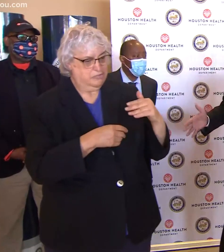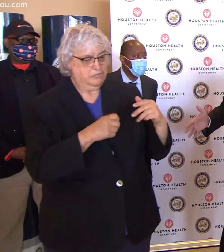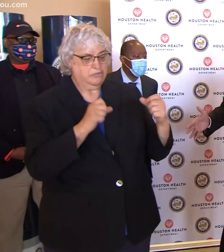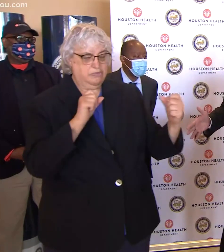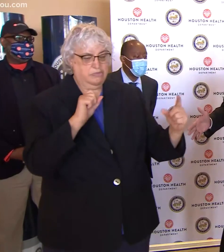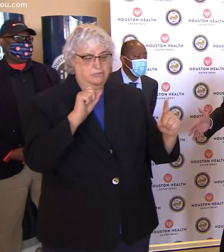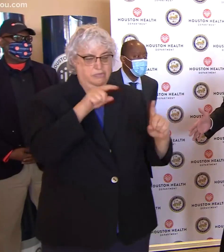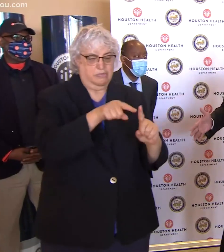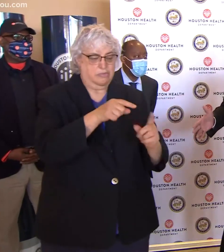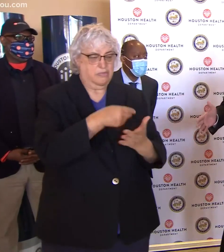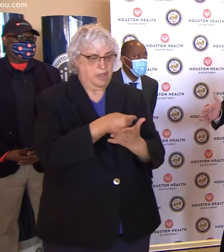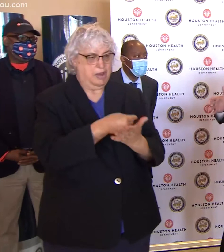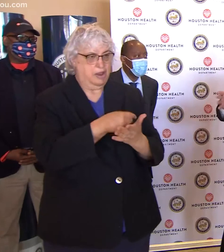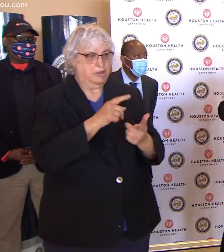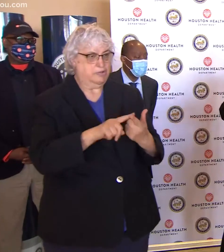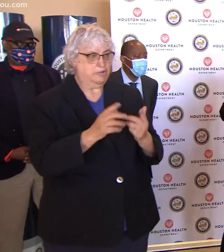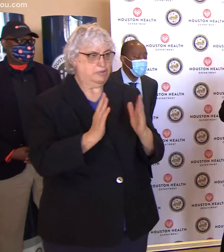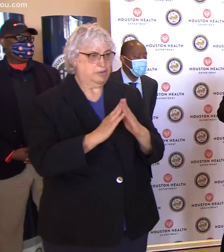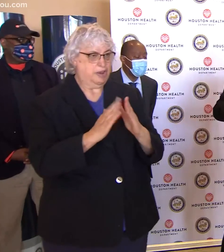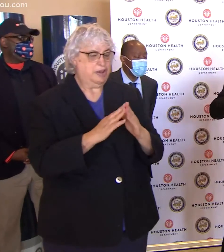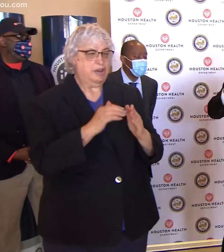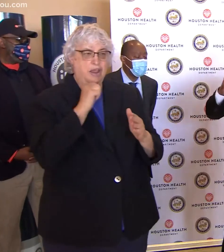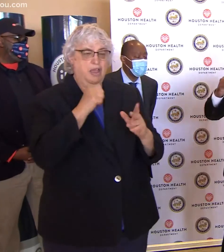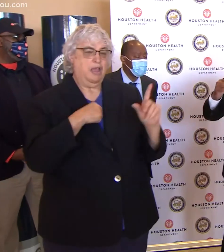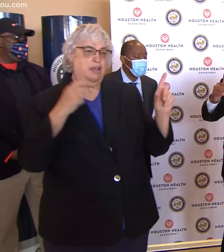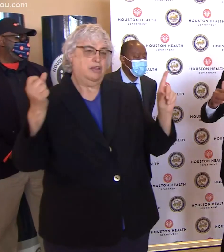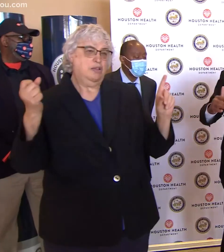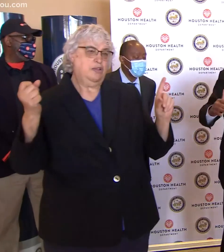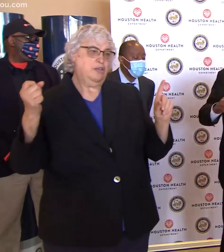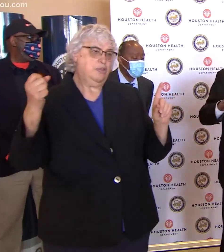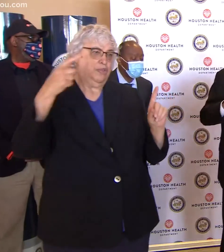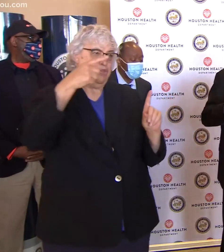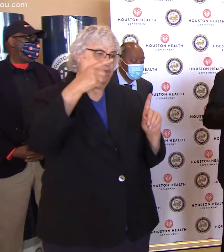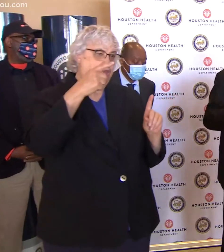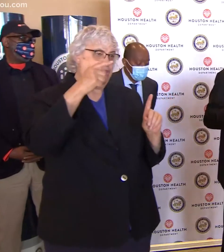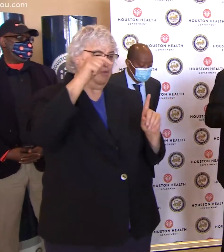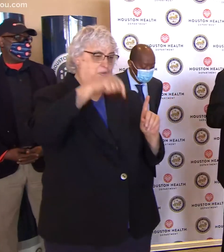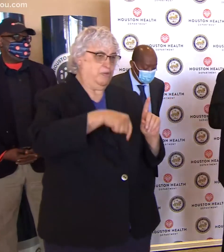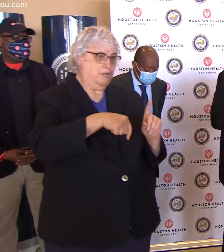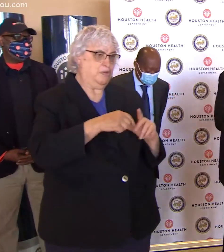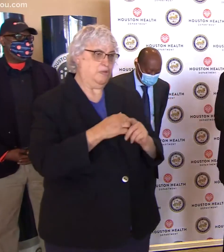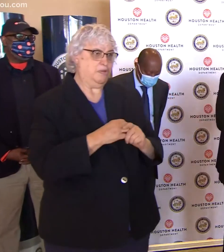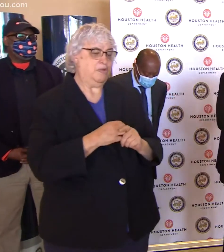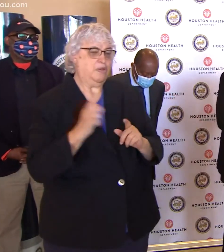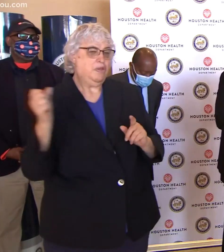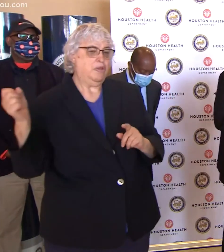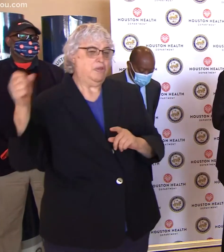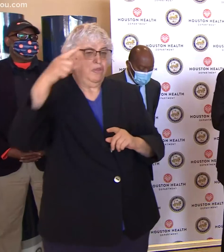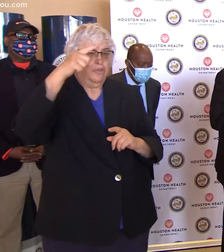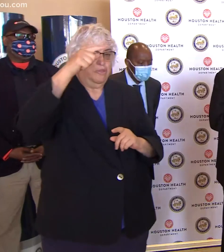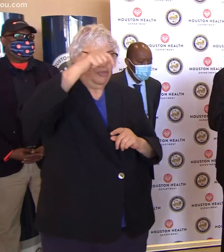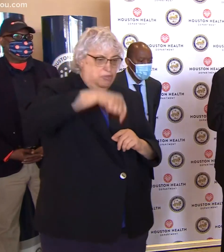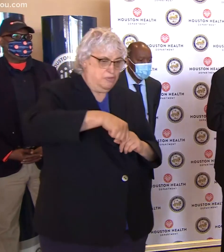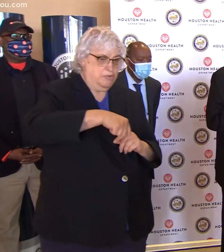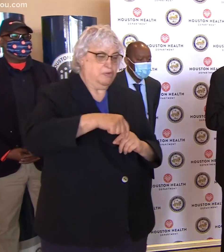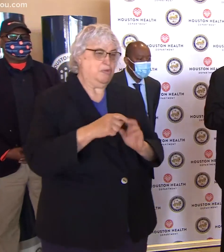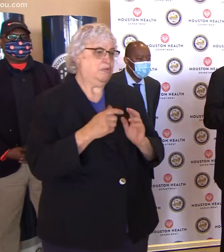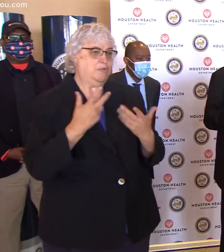to municipalities so that we don't have things that are sometimes delayed in getting to